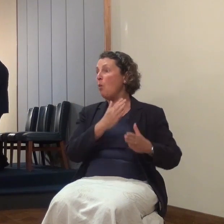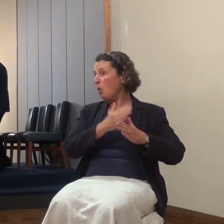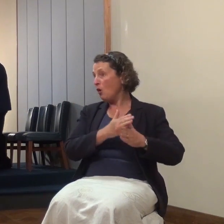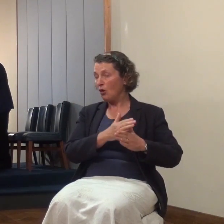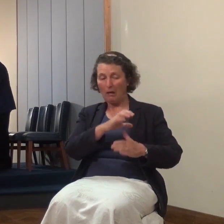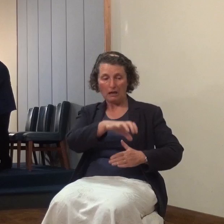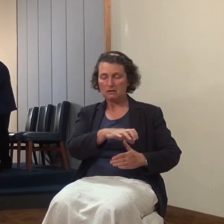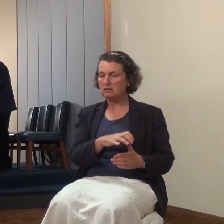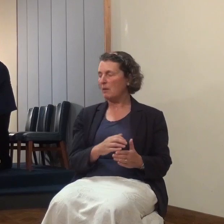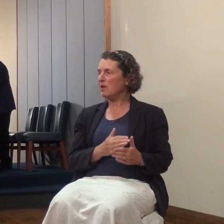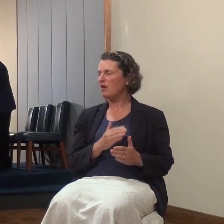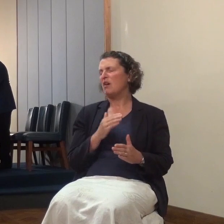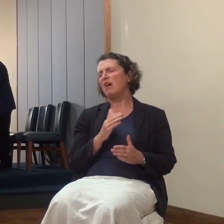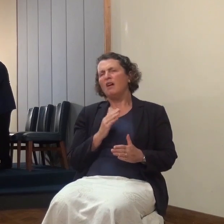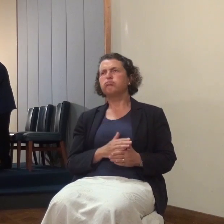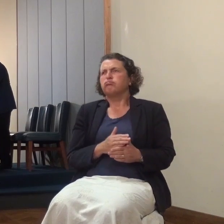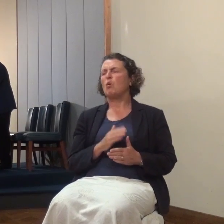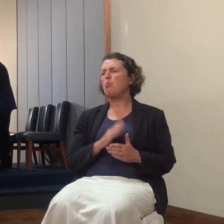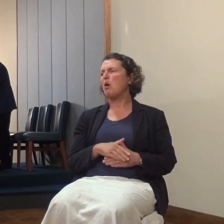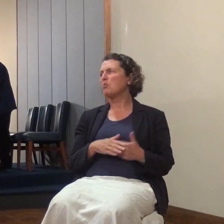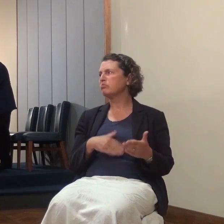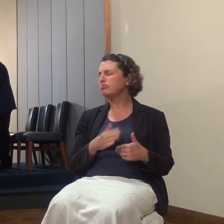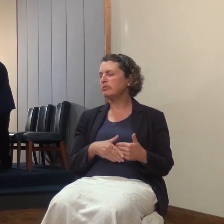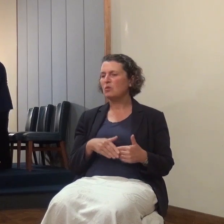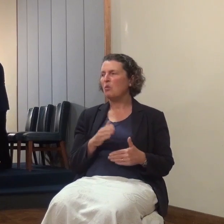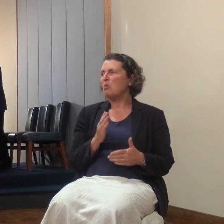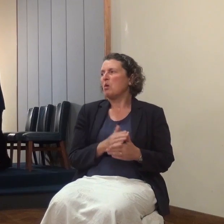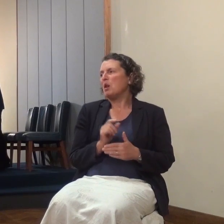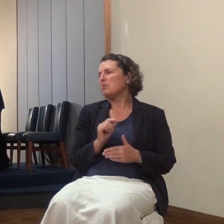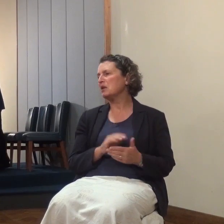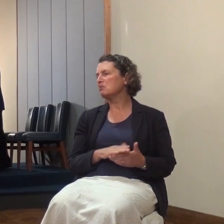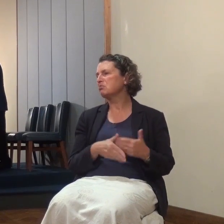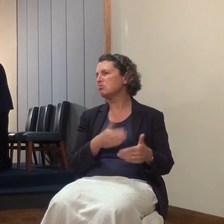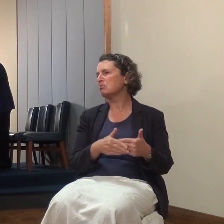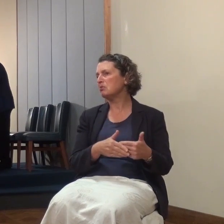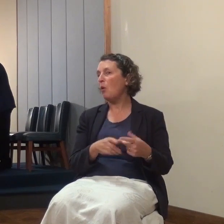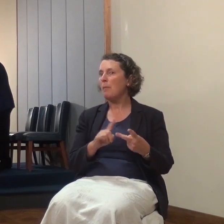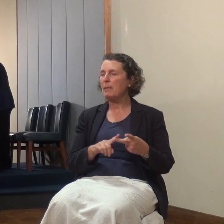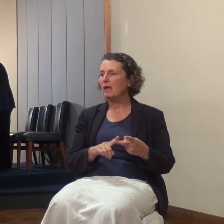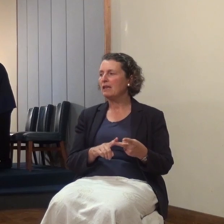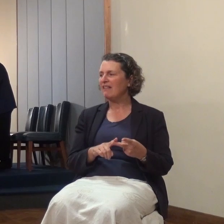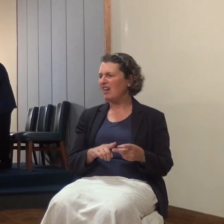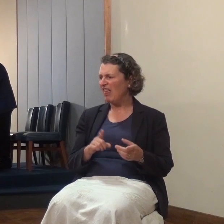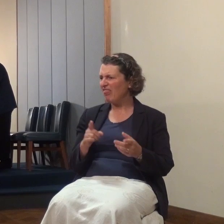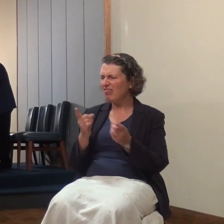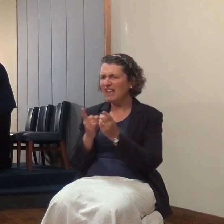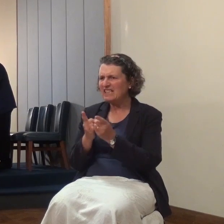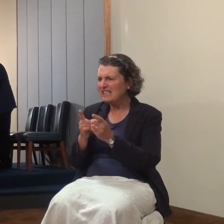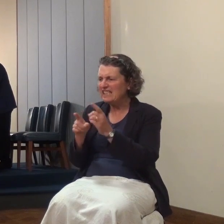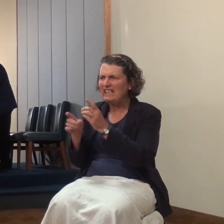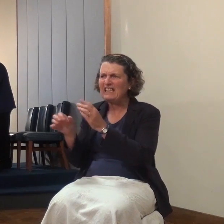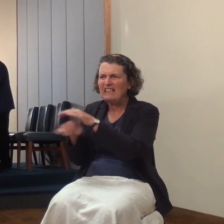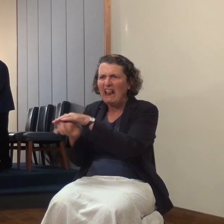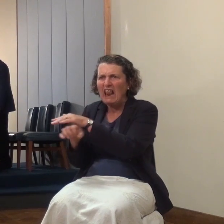stealing from the company, fiddling their expenses, exaggerating their output, or engaged in